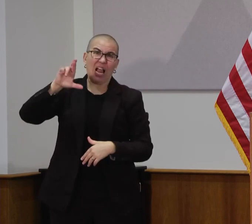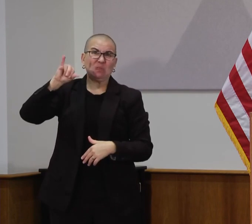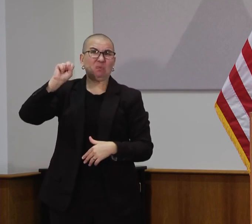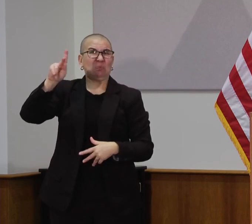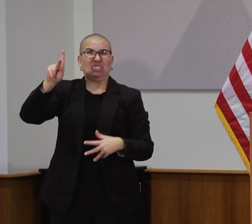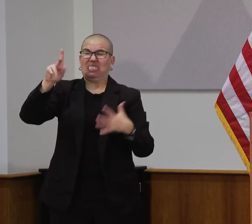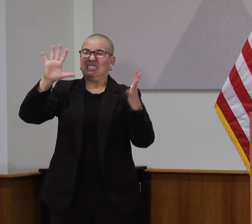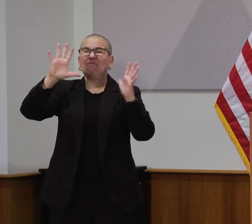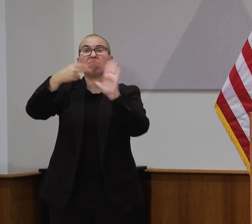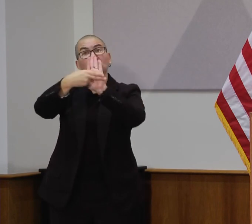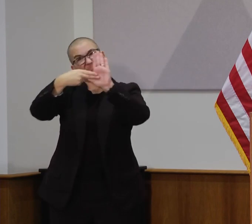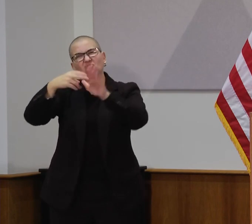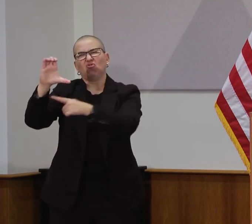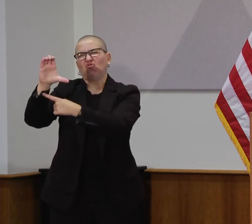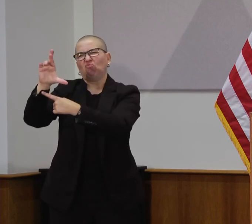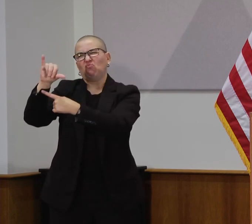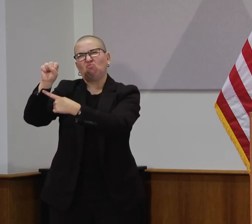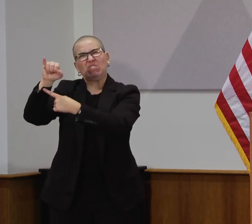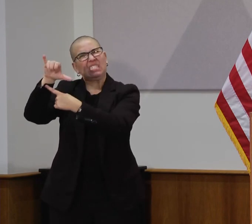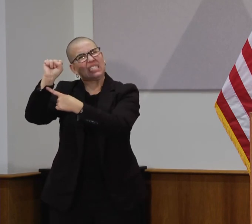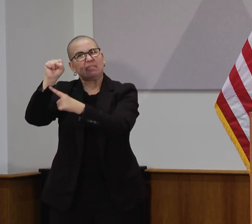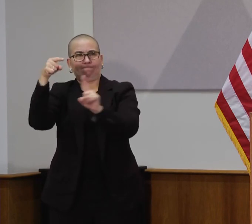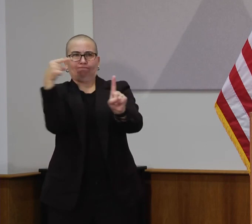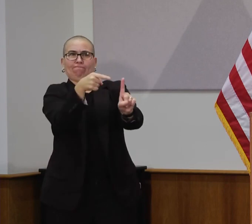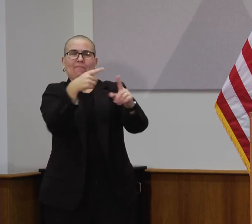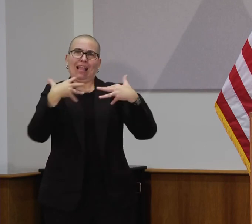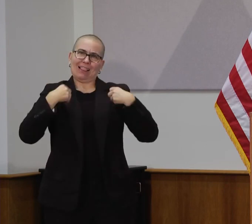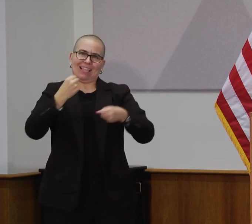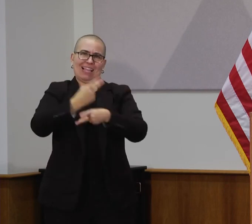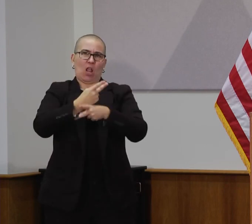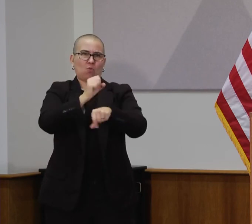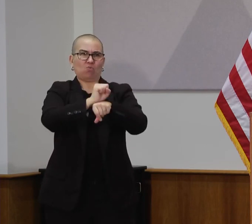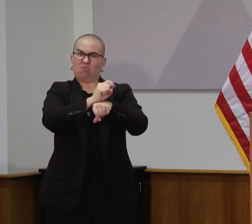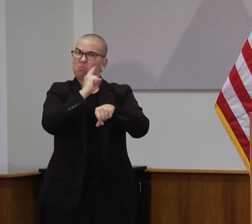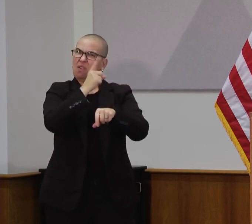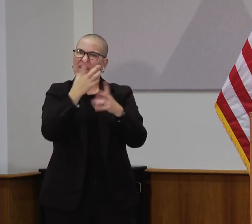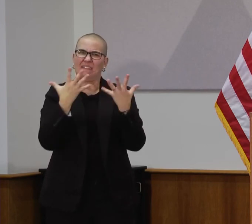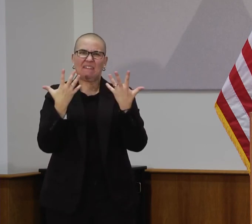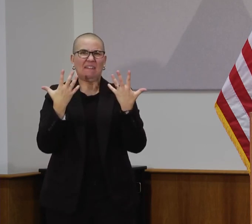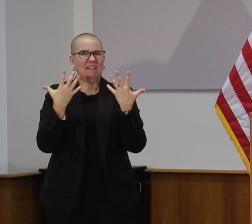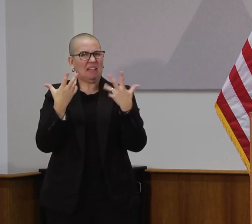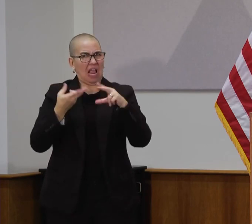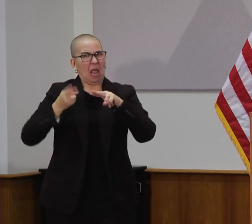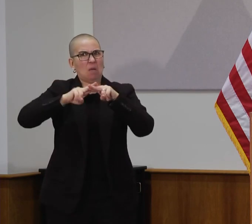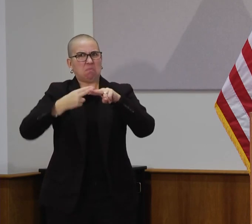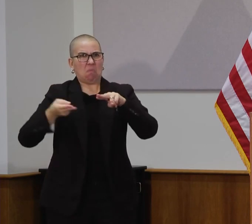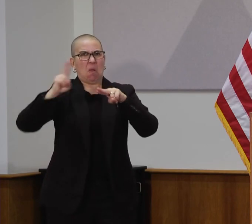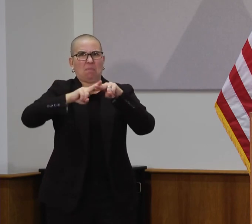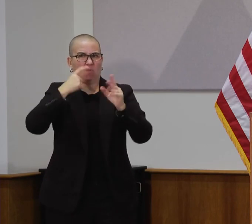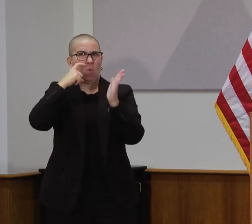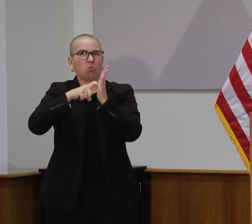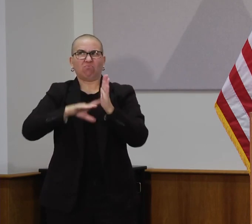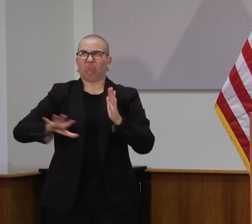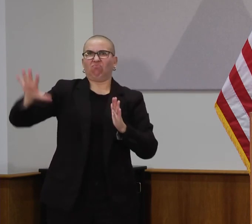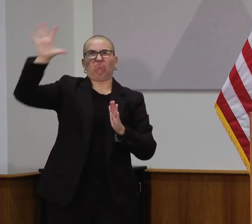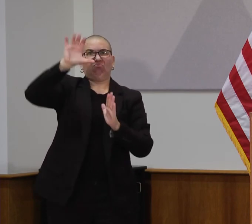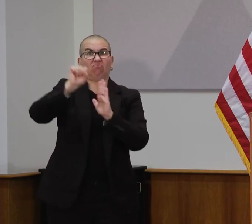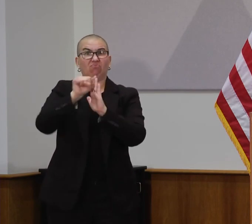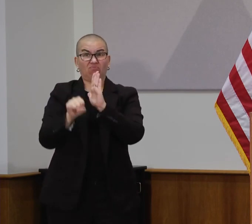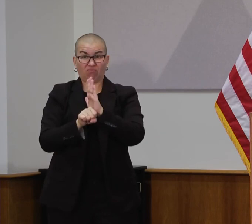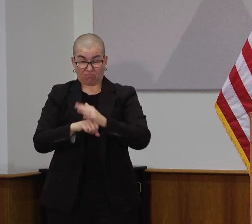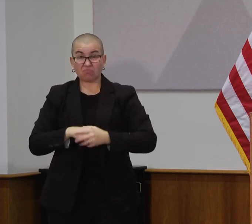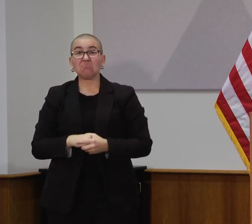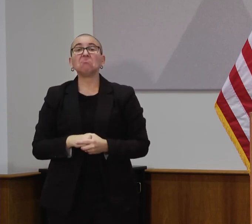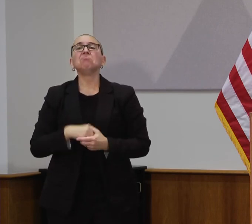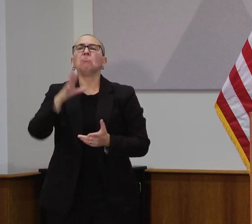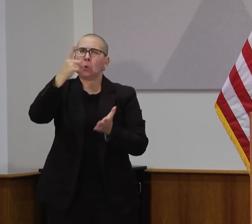The cases are increasing in every county. Now, in just about every other week, we've seen at least one or a couple of counties that haven't had any